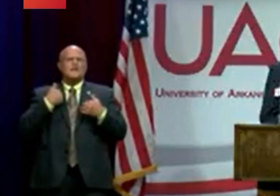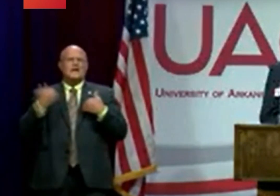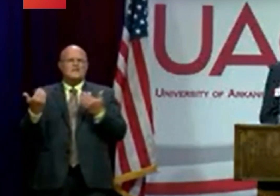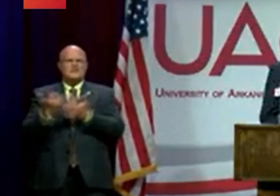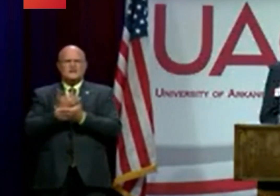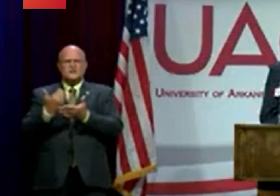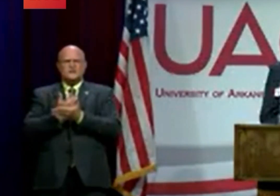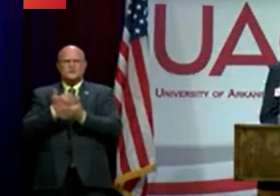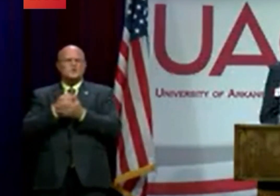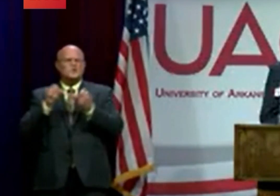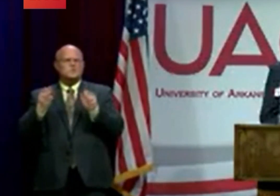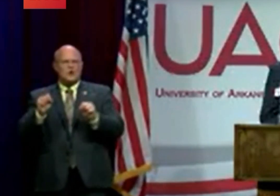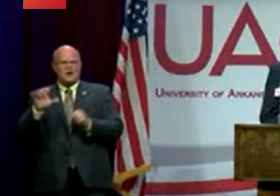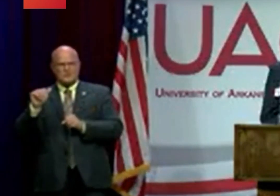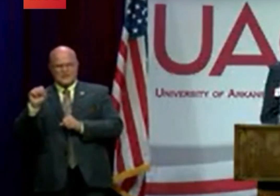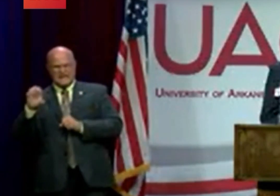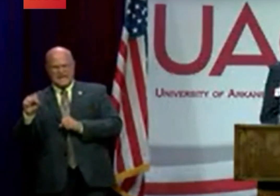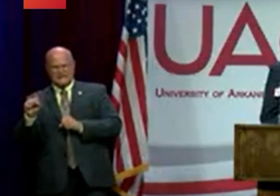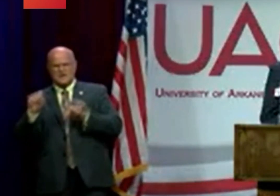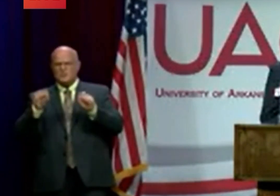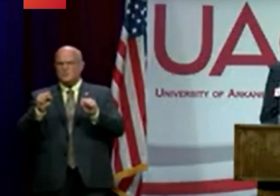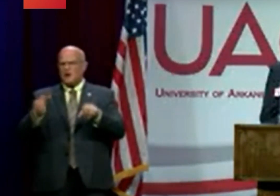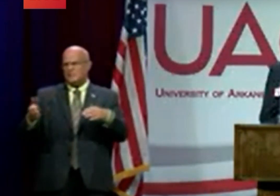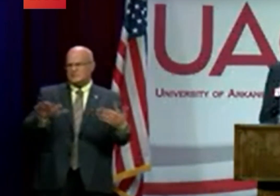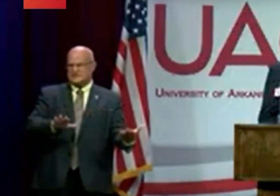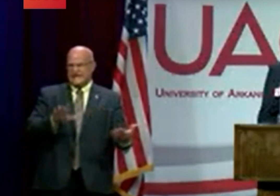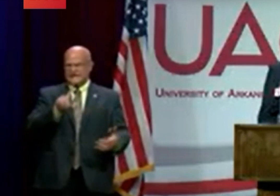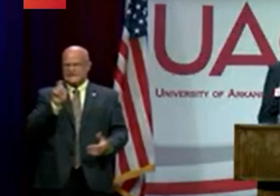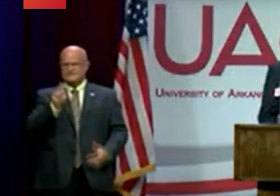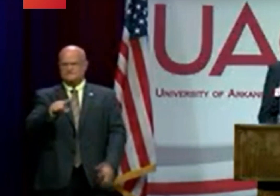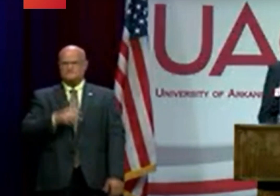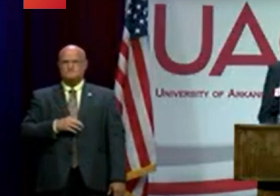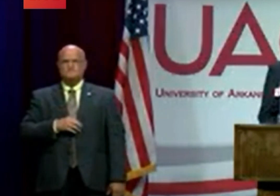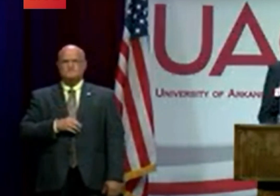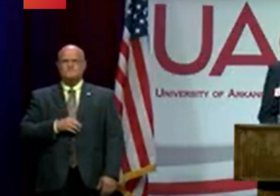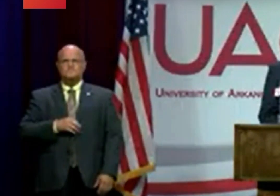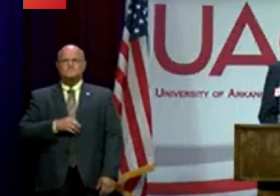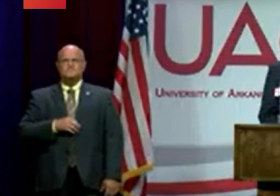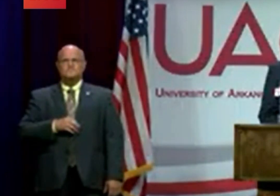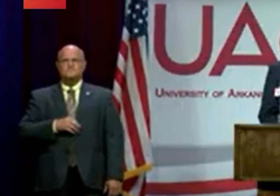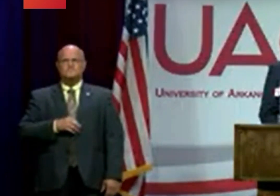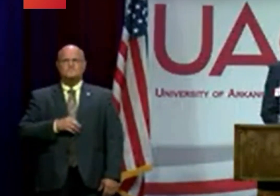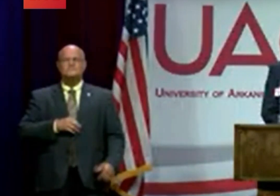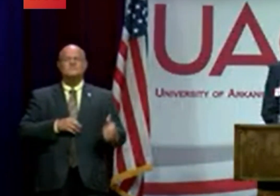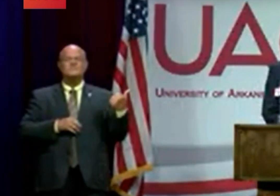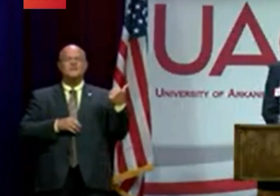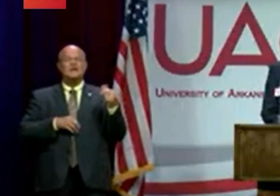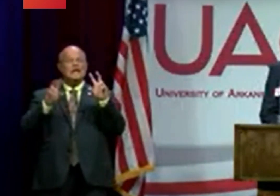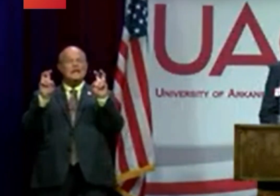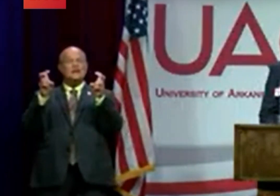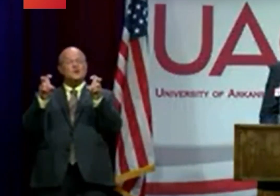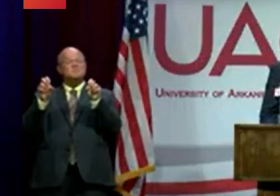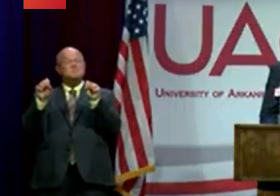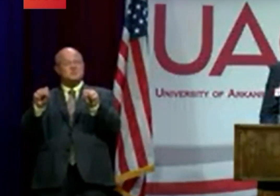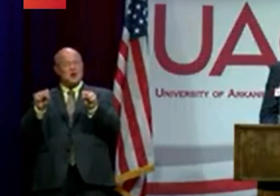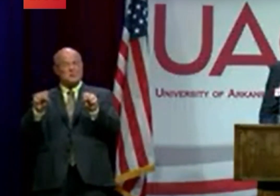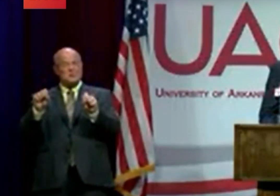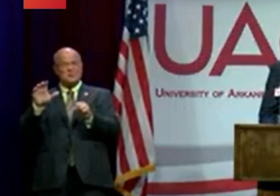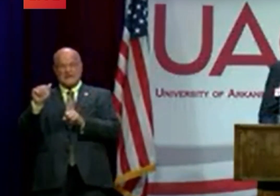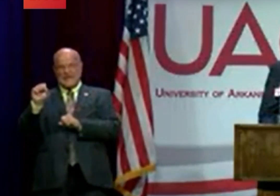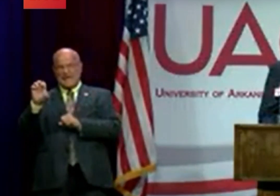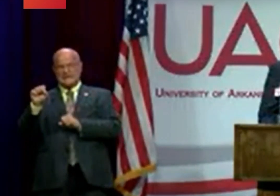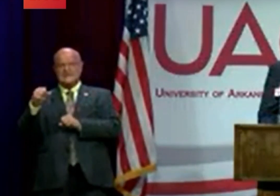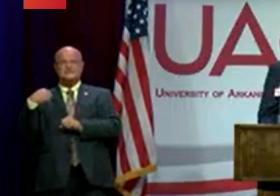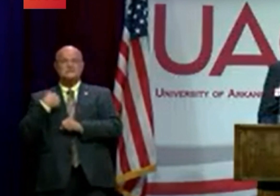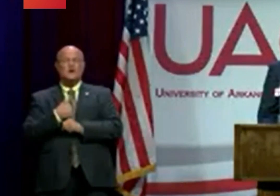new probable cases or probable deaths. In terms of probable cases,